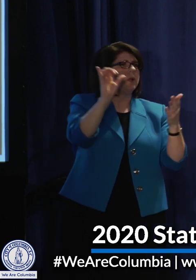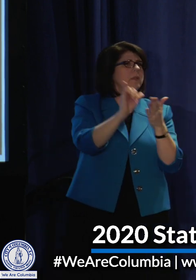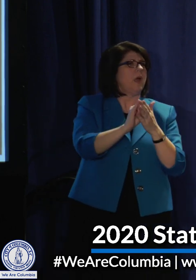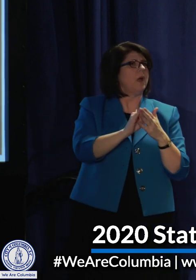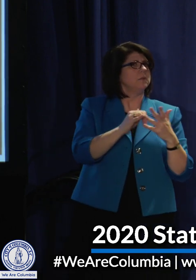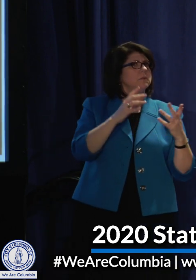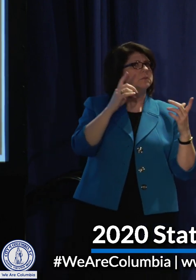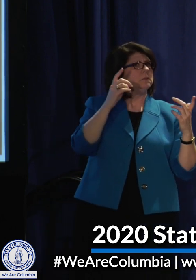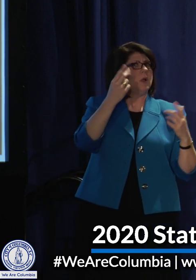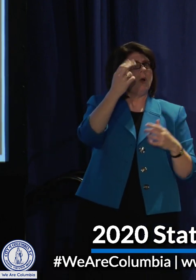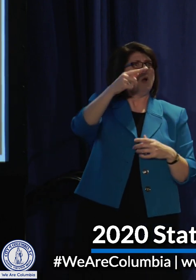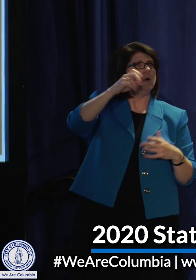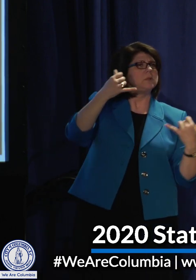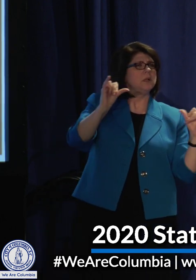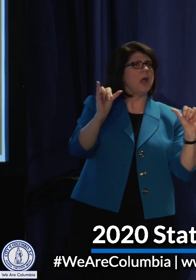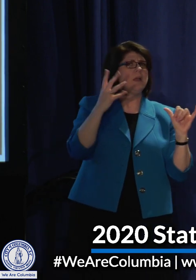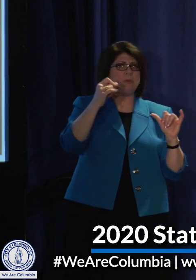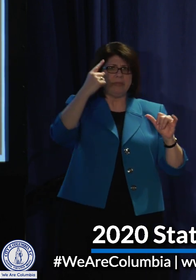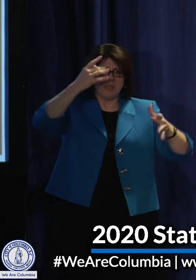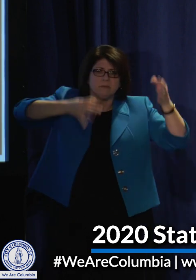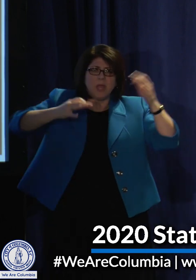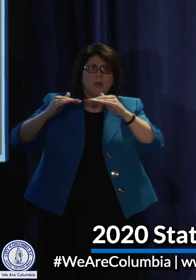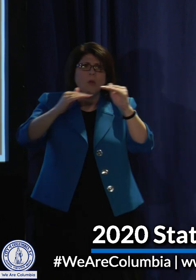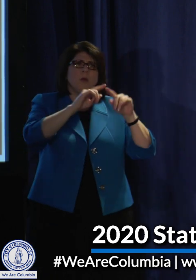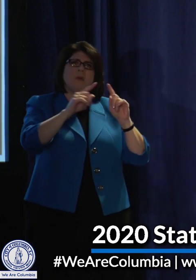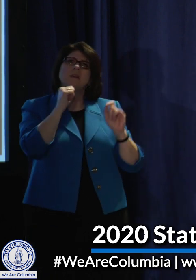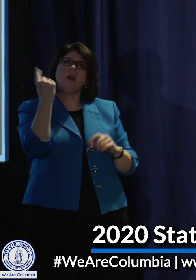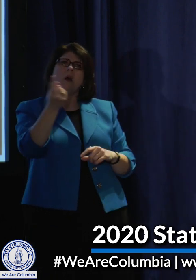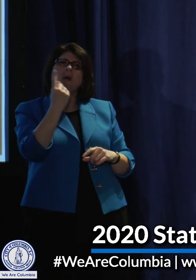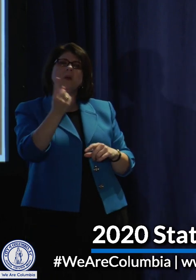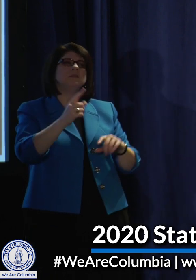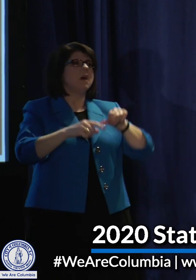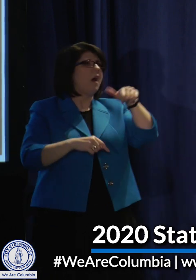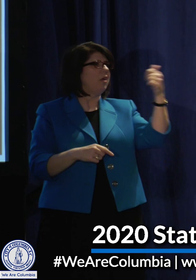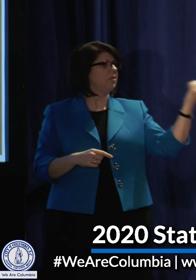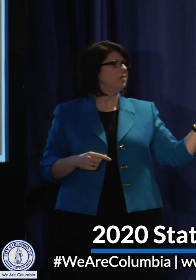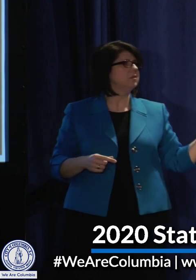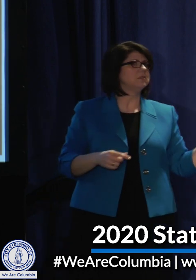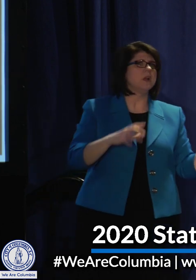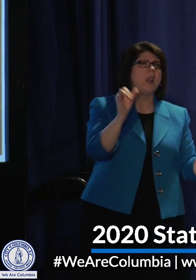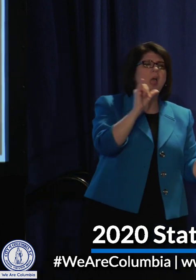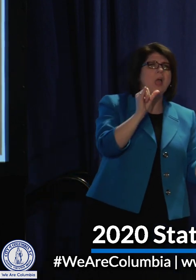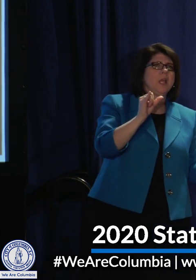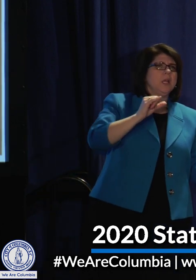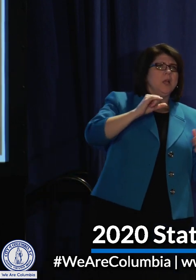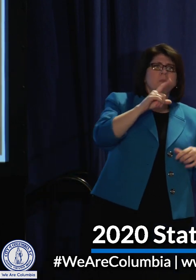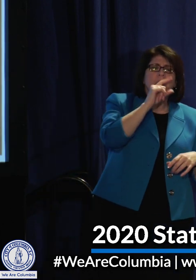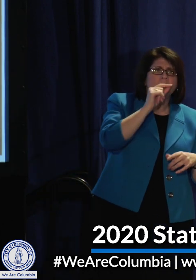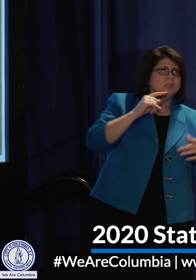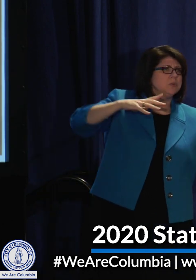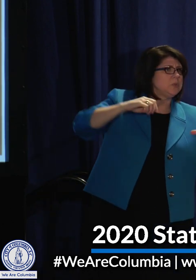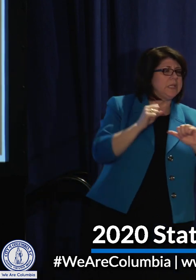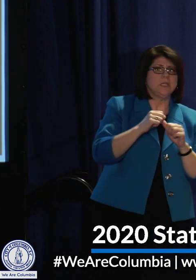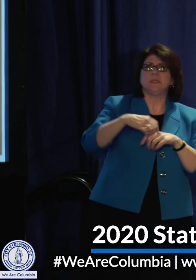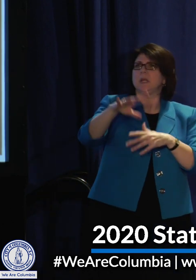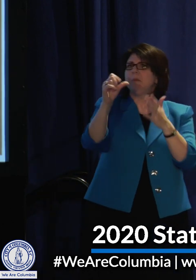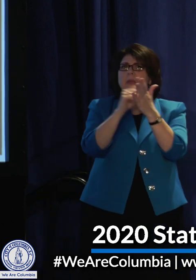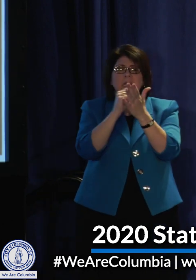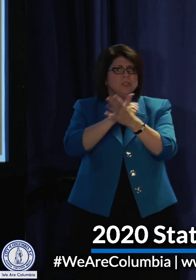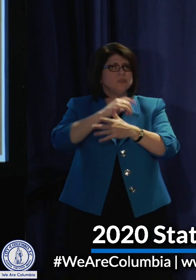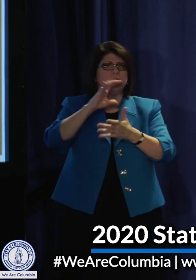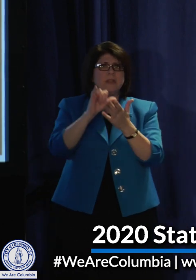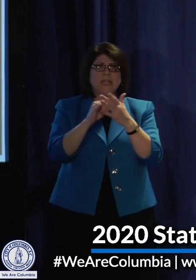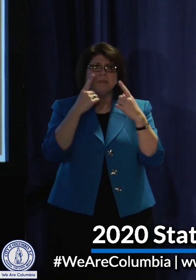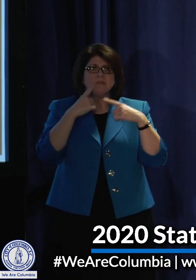her blindfolded. The other hand unfurls something like a wing, a wave, a page about to be turned